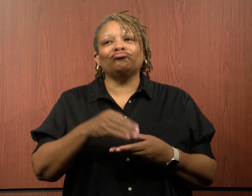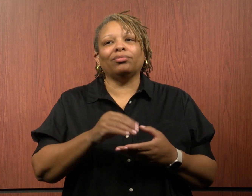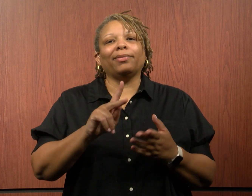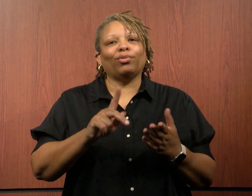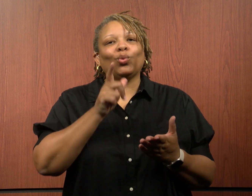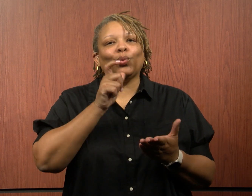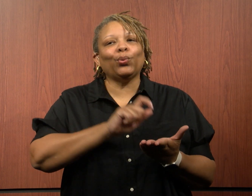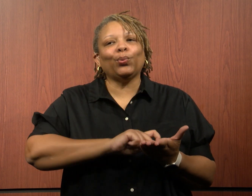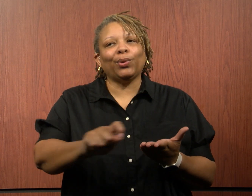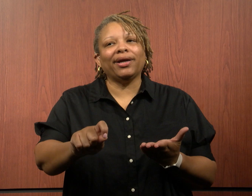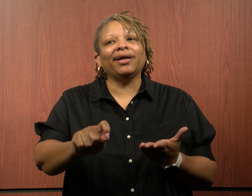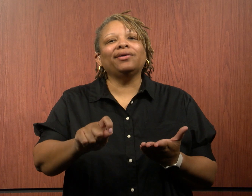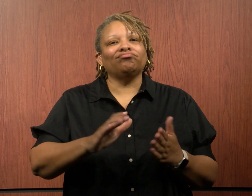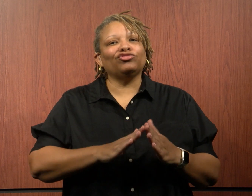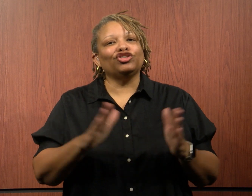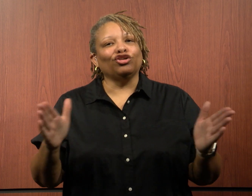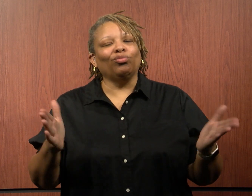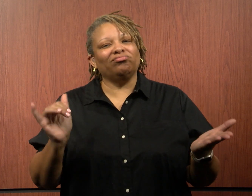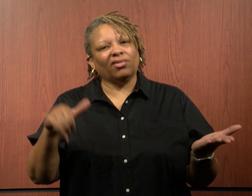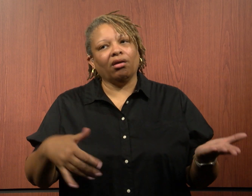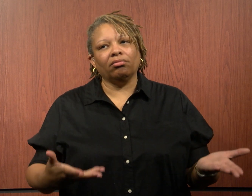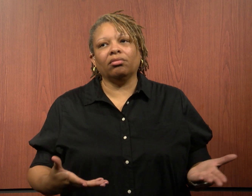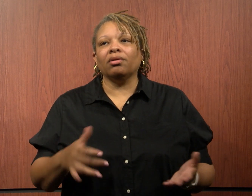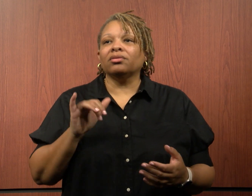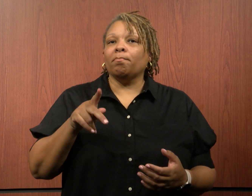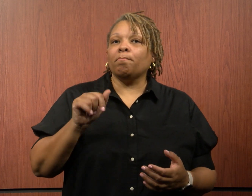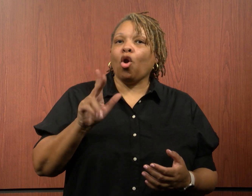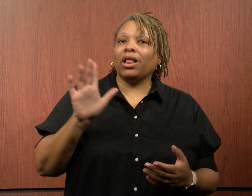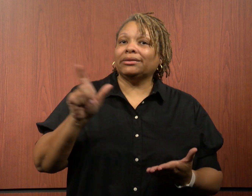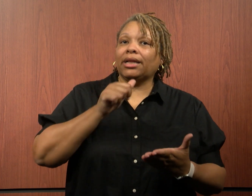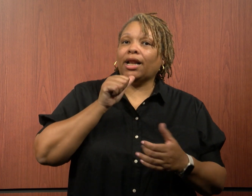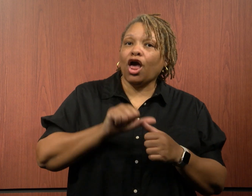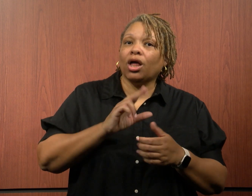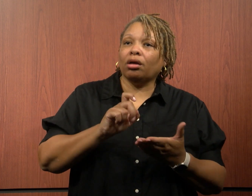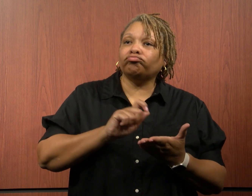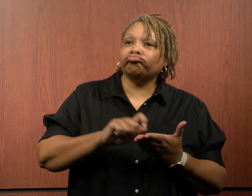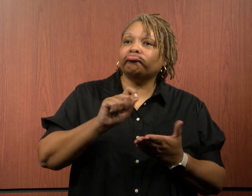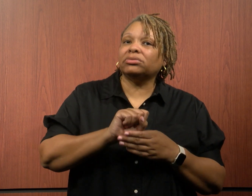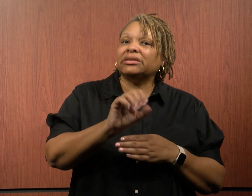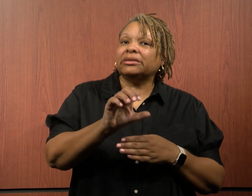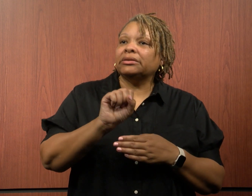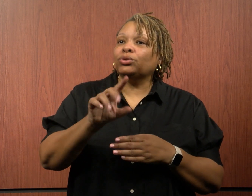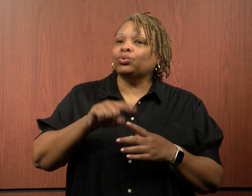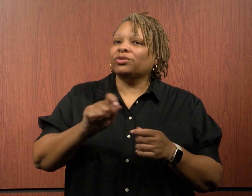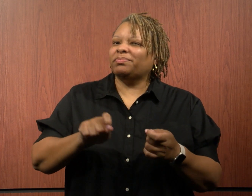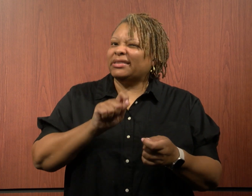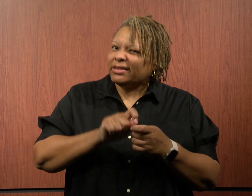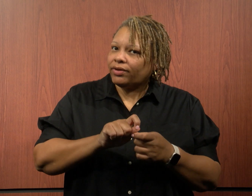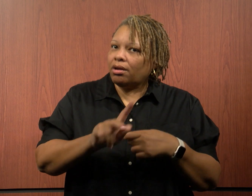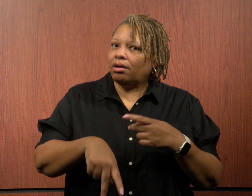their readers. Paul's letters were sent to specific churches, communities, and individuals, whereas